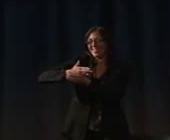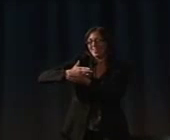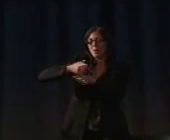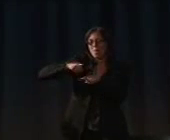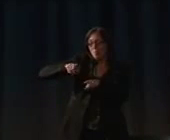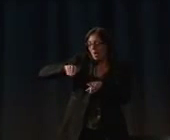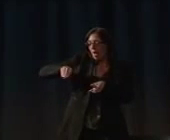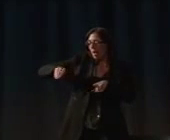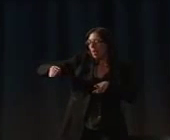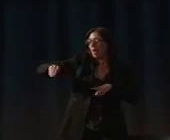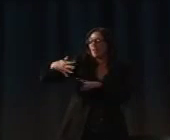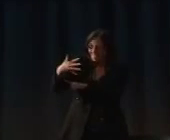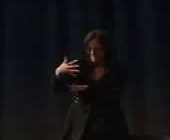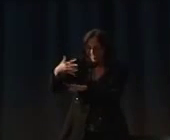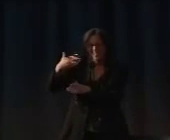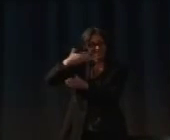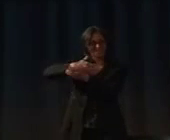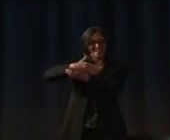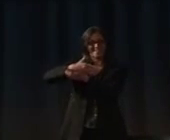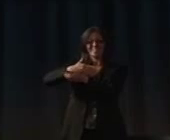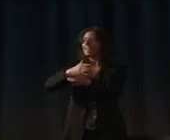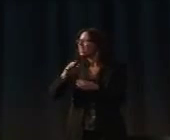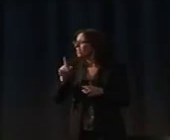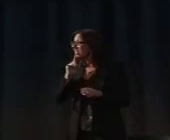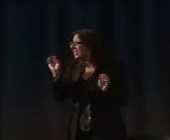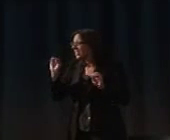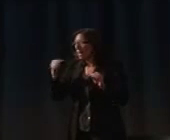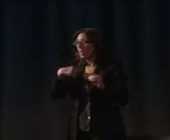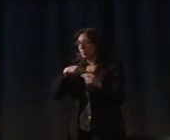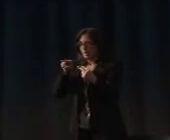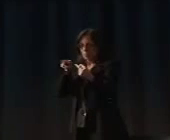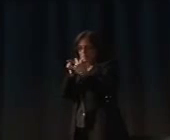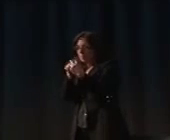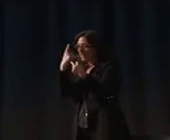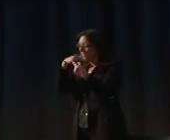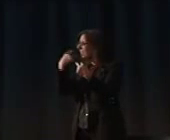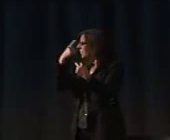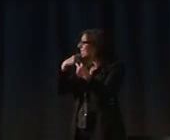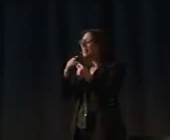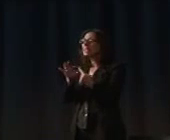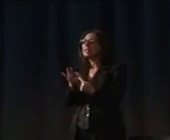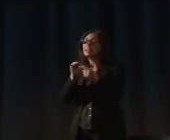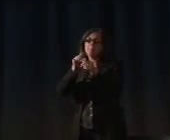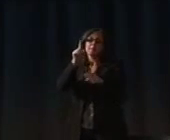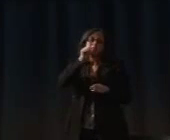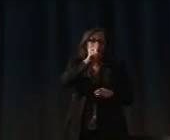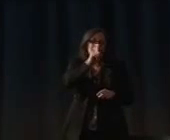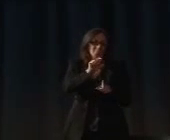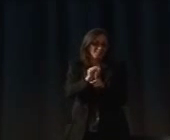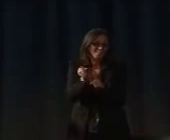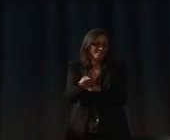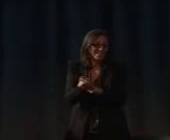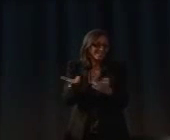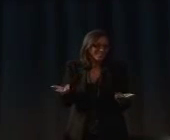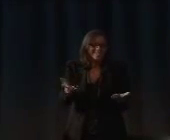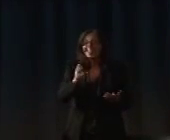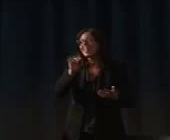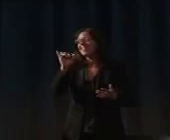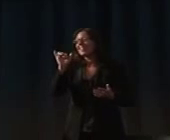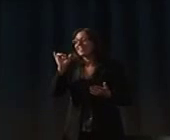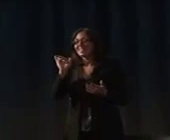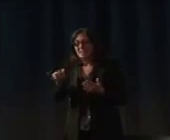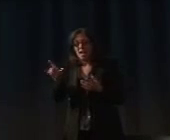None of that is actually watching face to face, except in a very, very artificial situation, which precisely you are looking for other